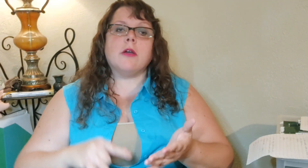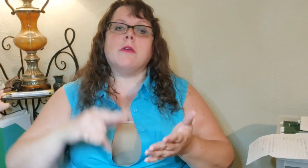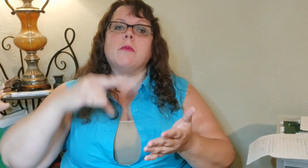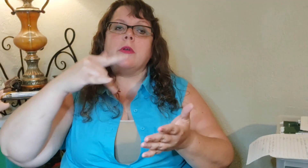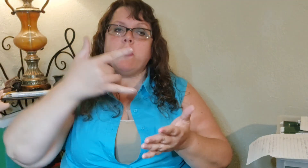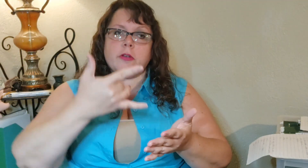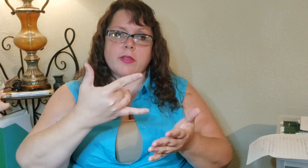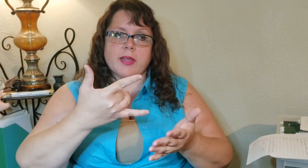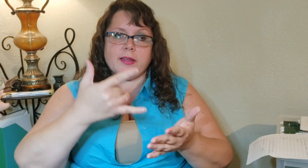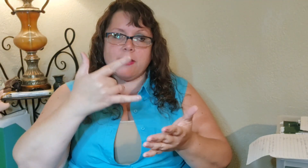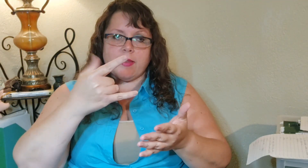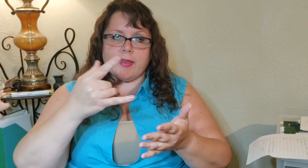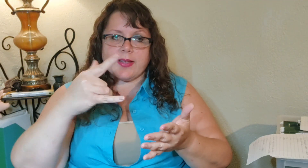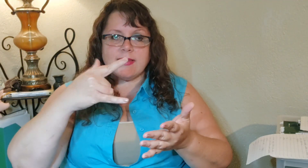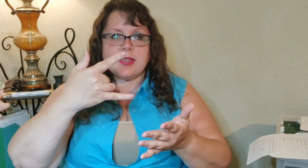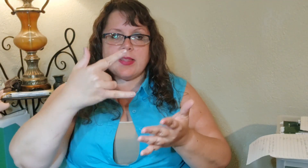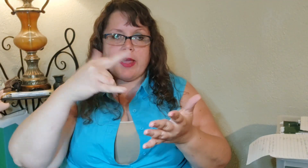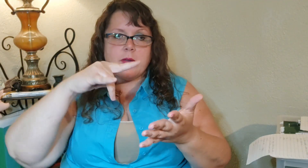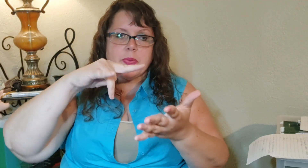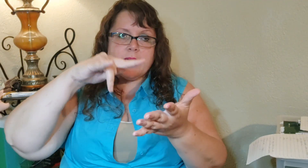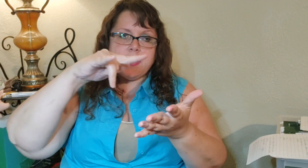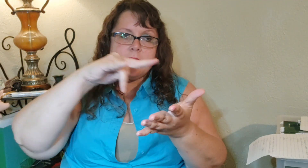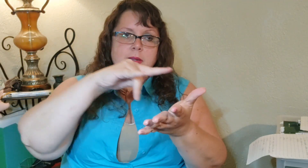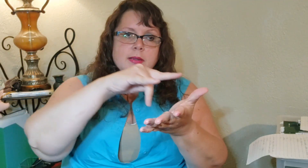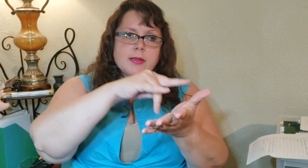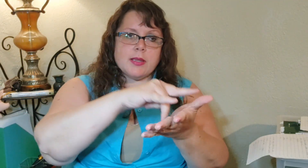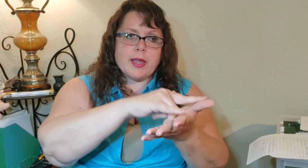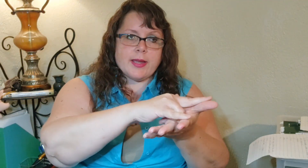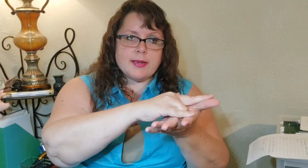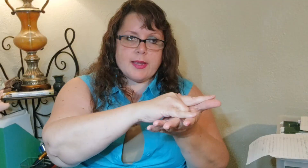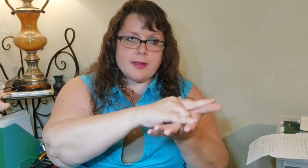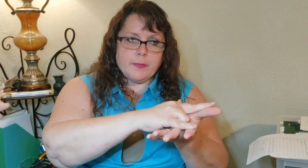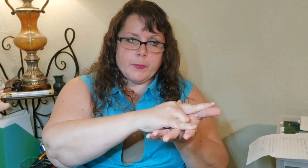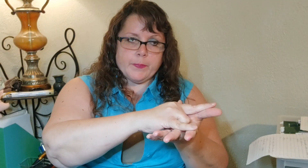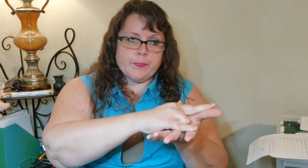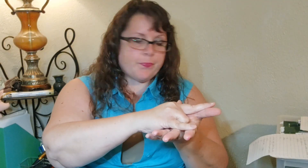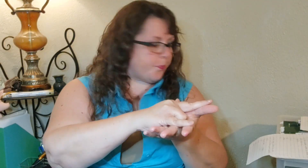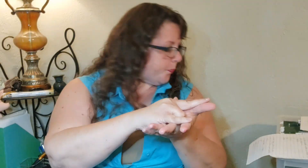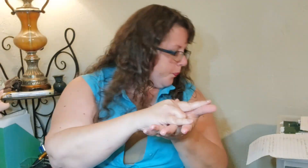So we'll do the, like I said, the airplane landing,